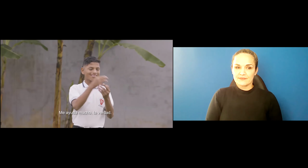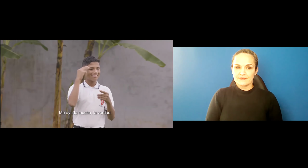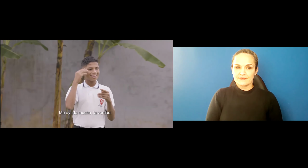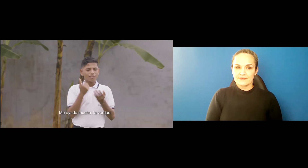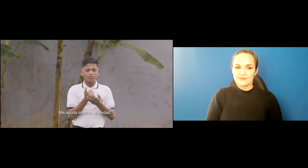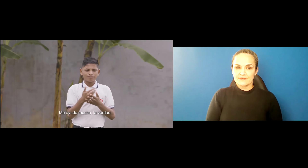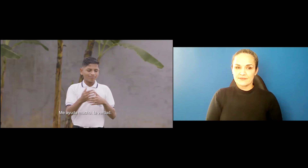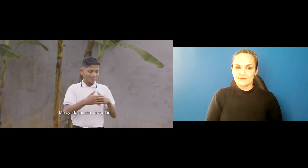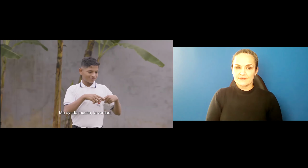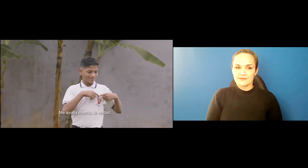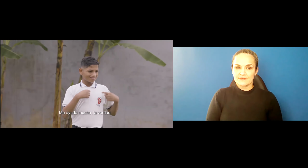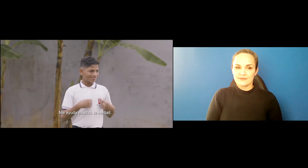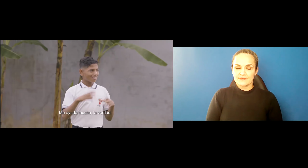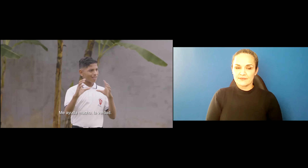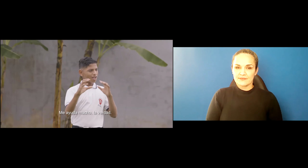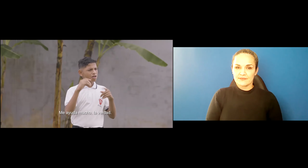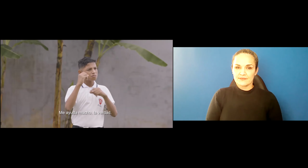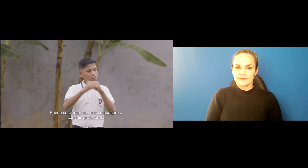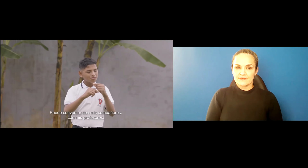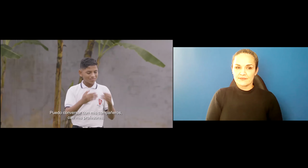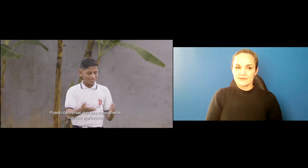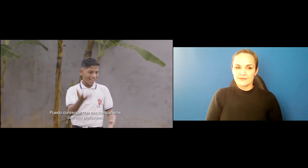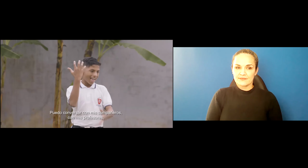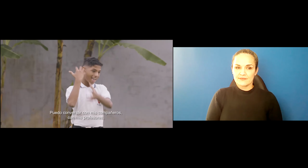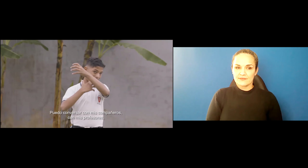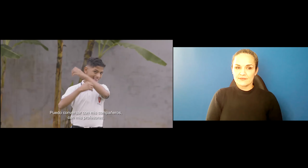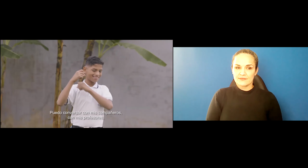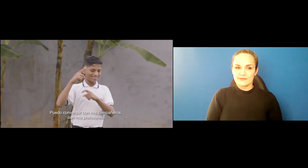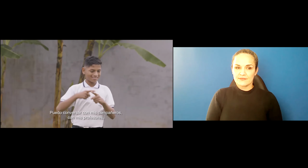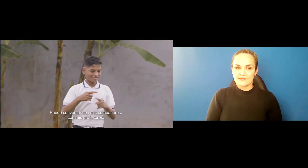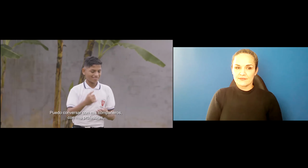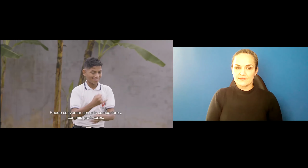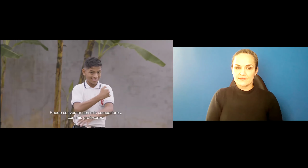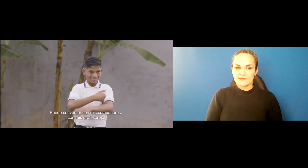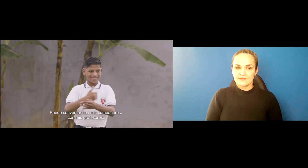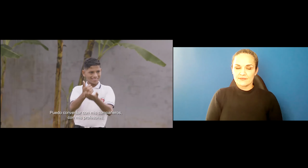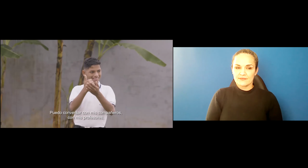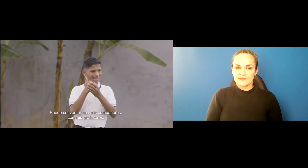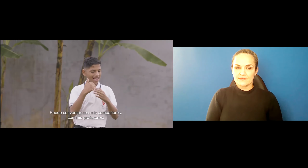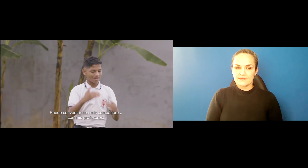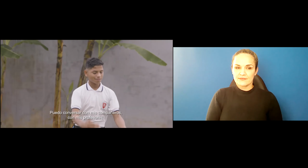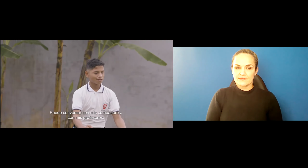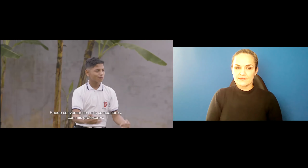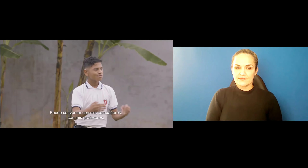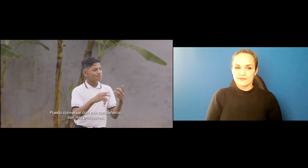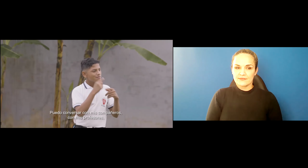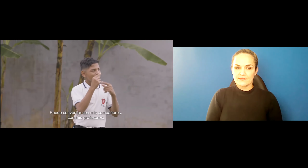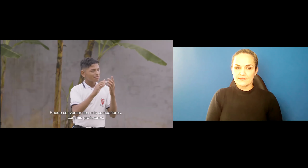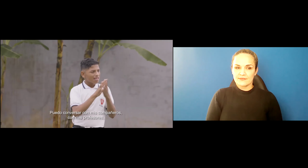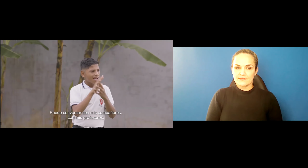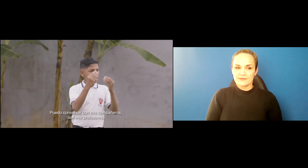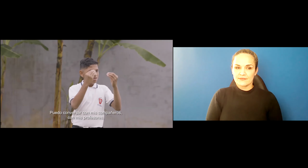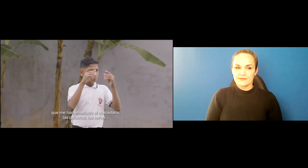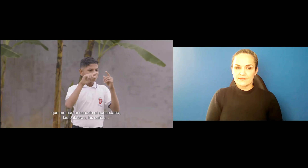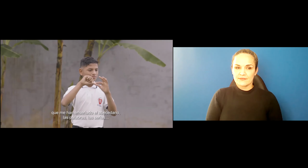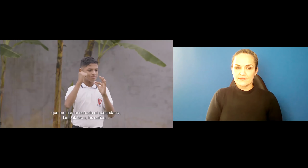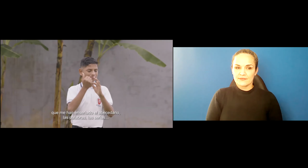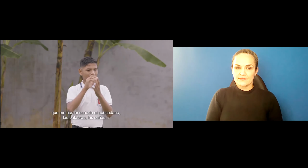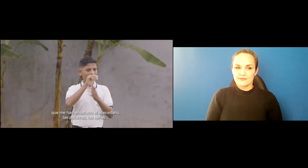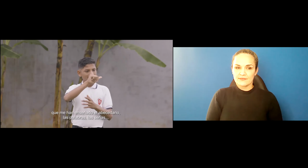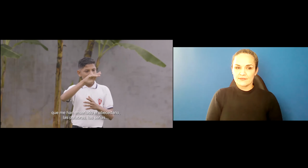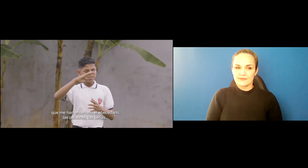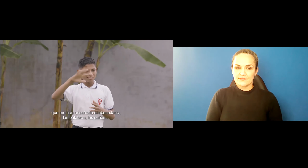I am very happy to be here. It has helped me a lot, to tell you the truth. I can speak to my colleagues, my